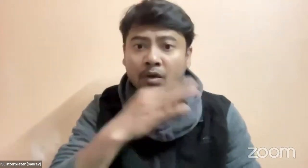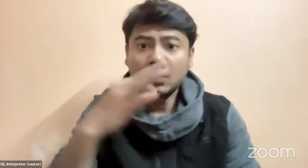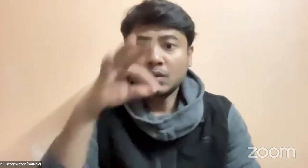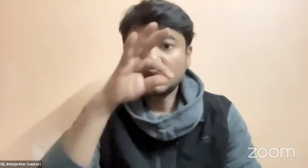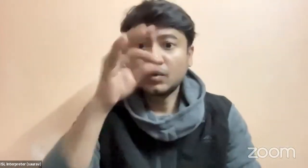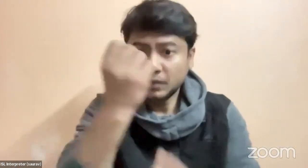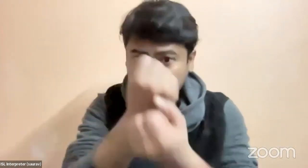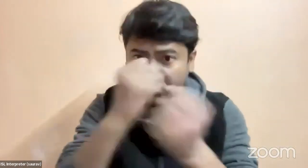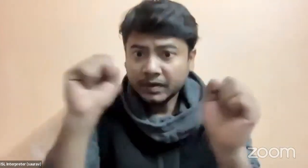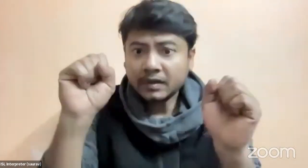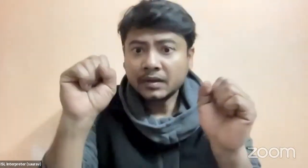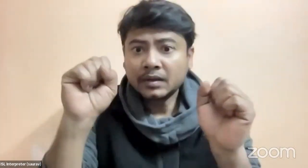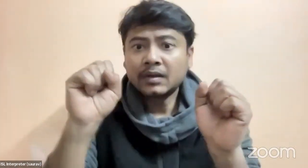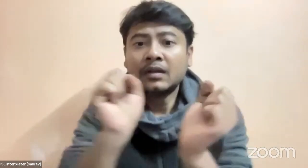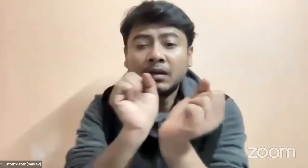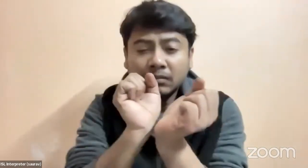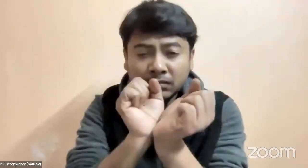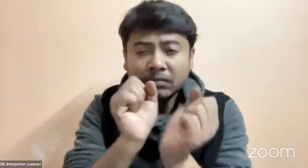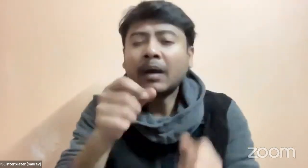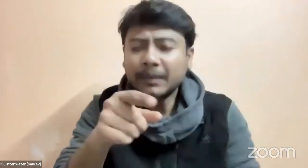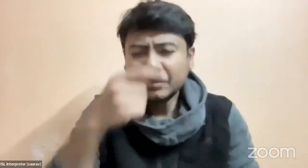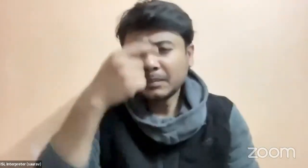Please tell me, Gurudev, what can I do to you?